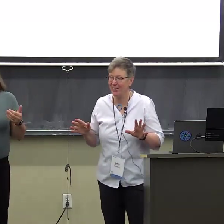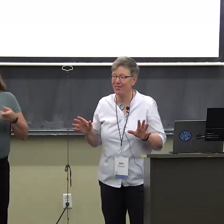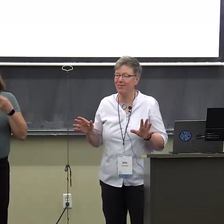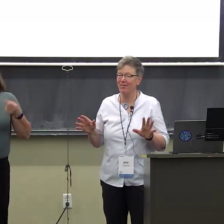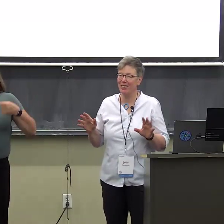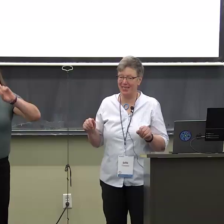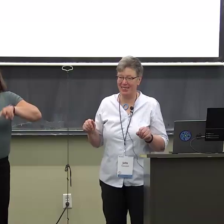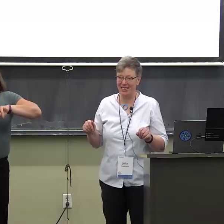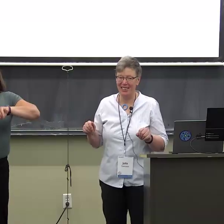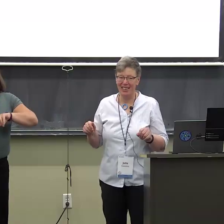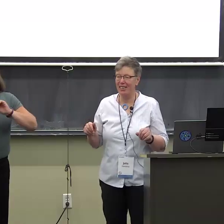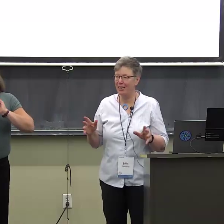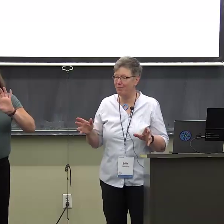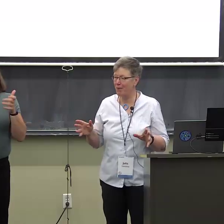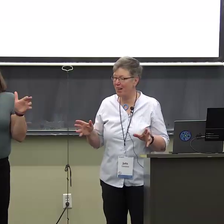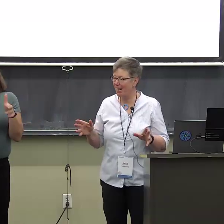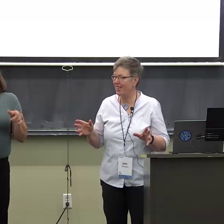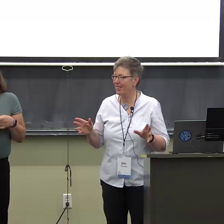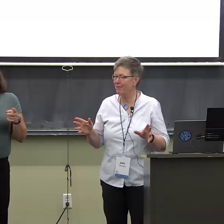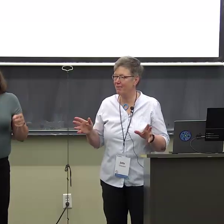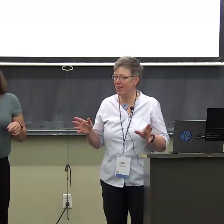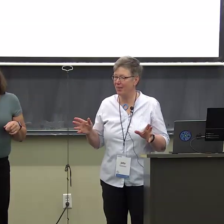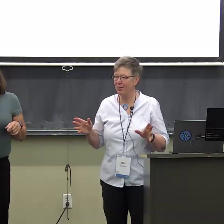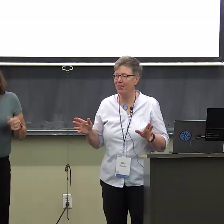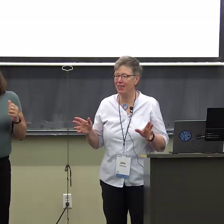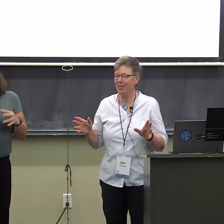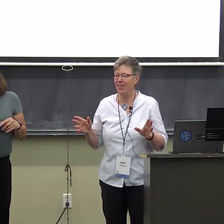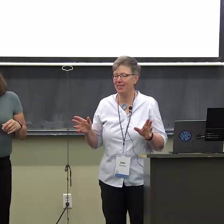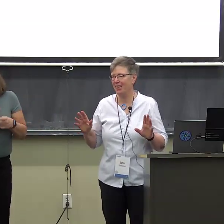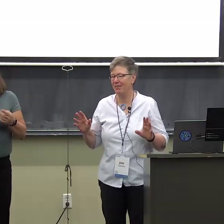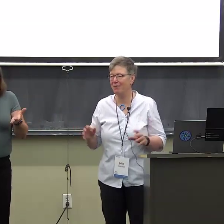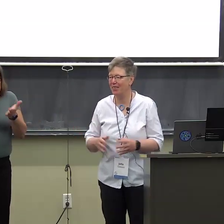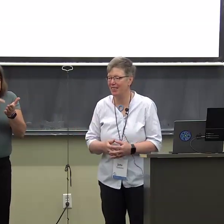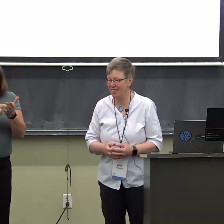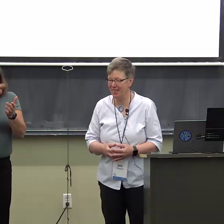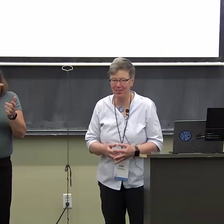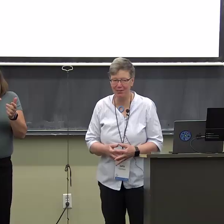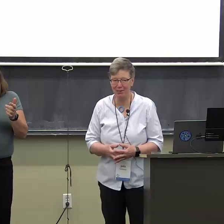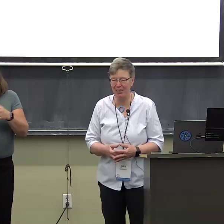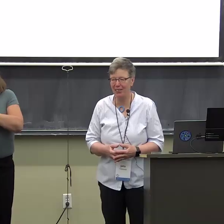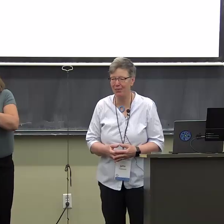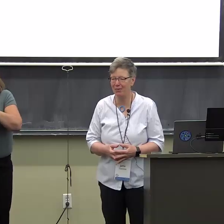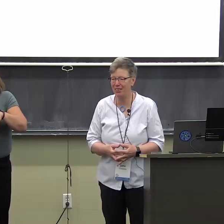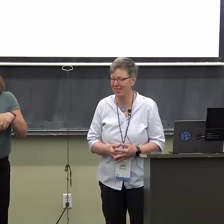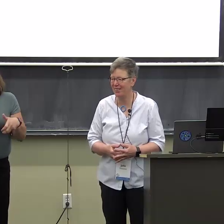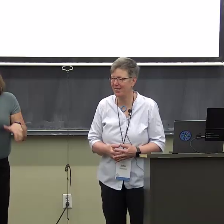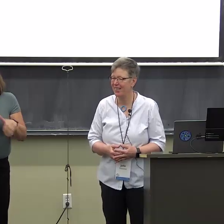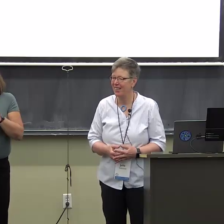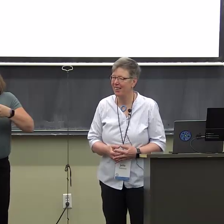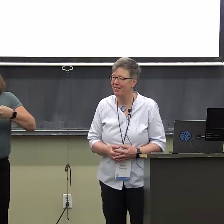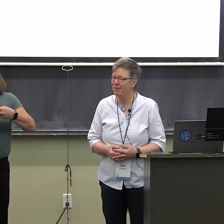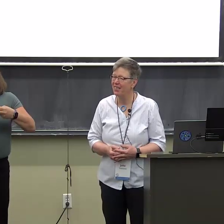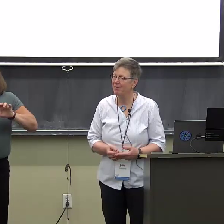flipped classroom session. And I think actually many of you I recognize as having been in other flipped classroom